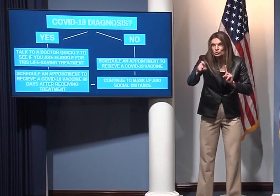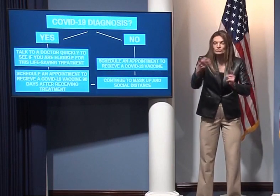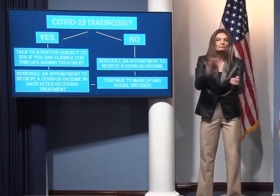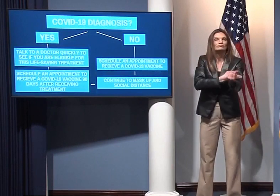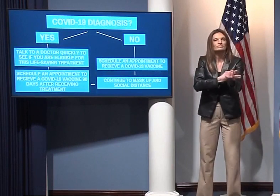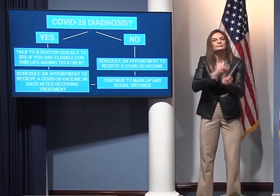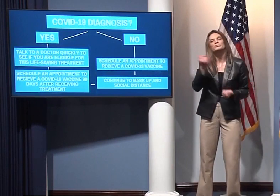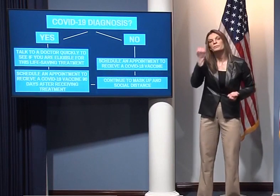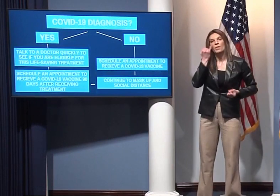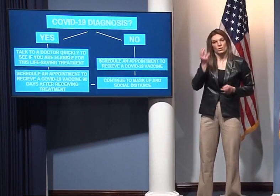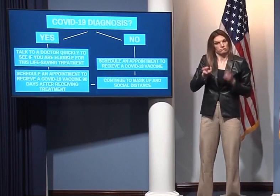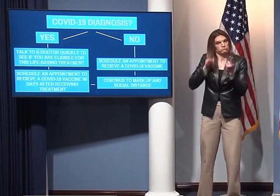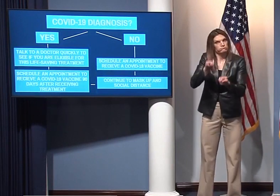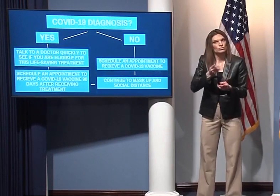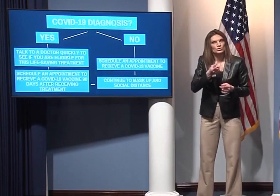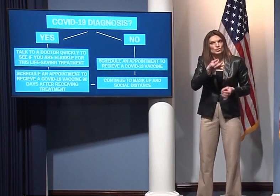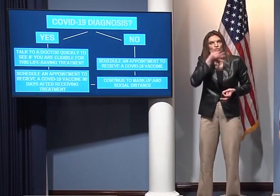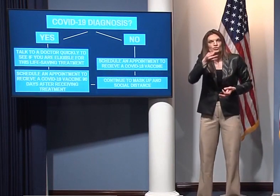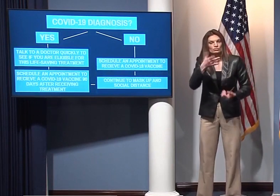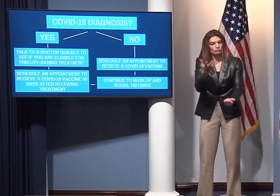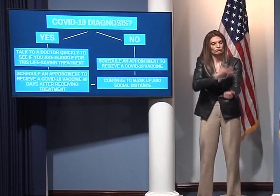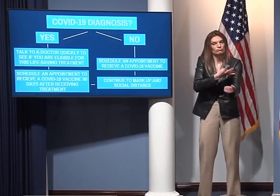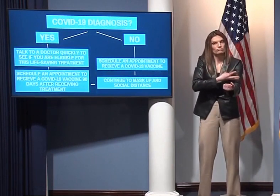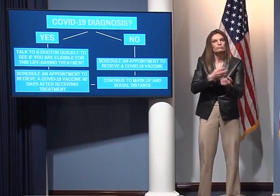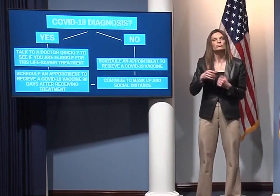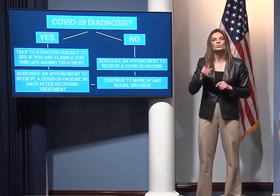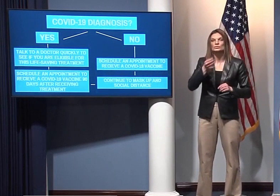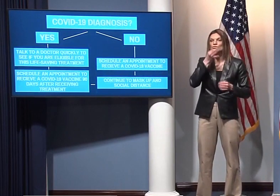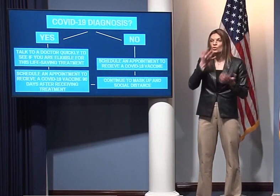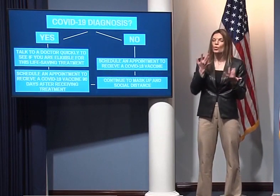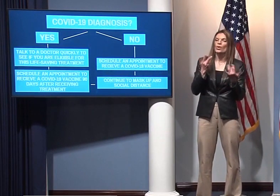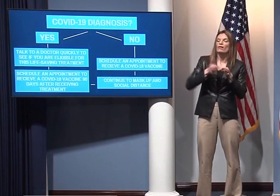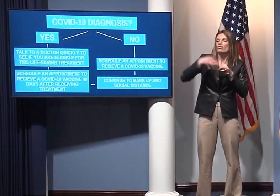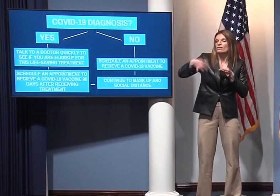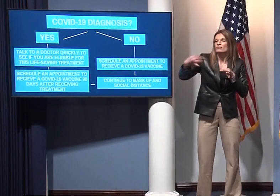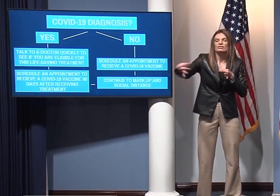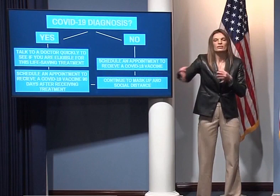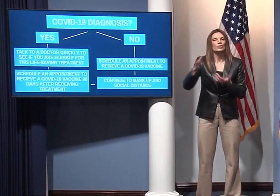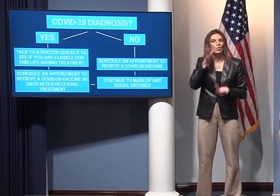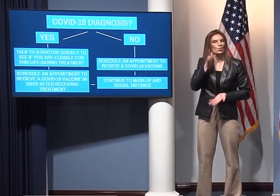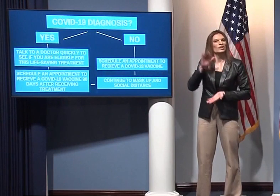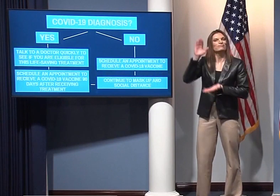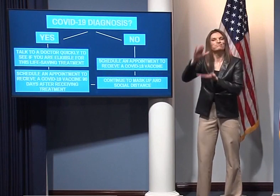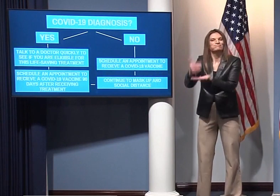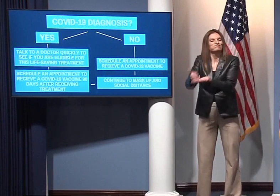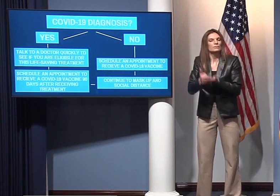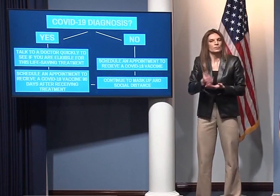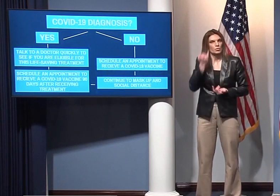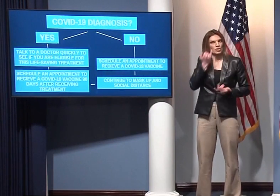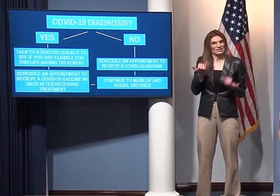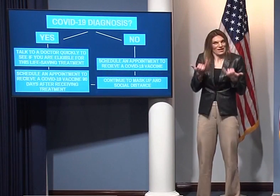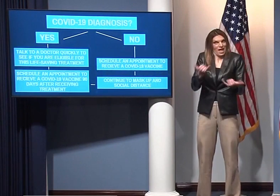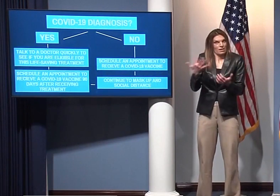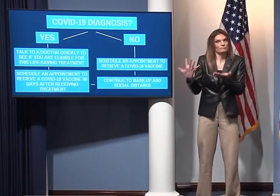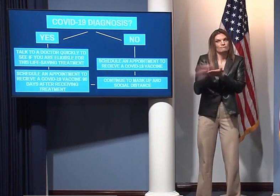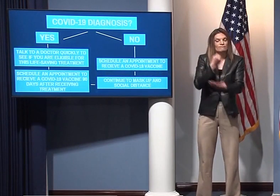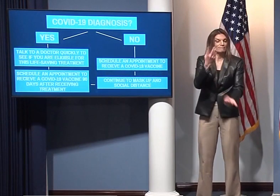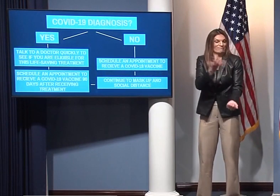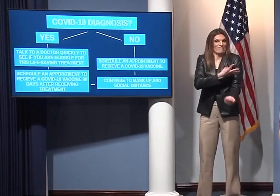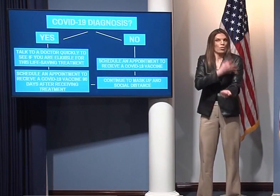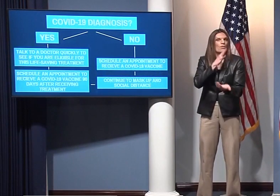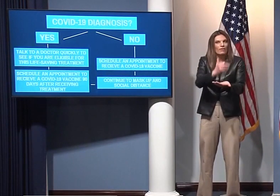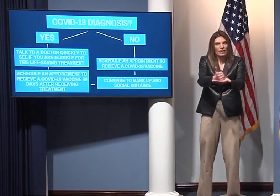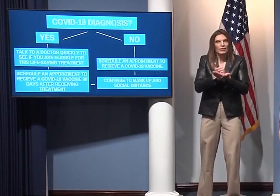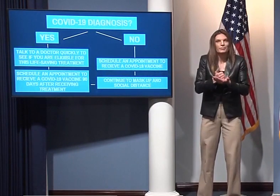The sooner you receive them after you test positive, the more effective they will be. If you don't have insurance, this treatment is